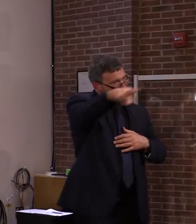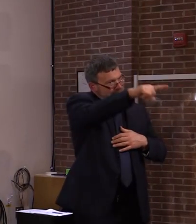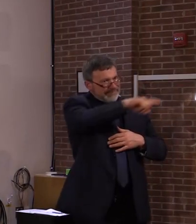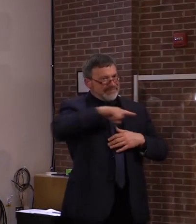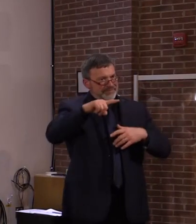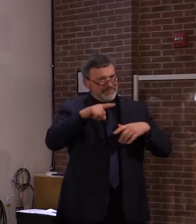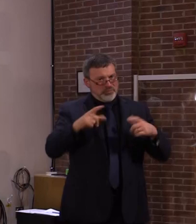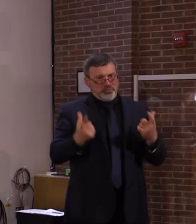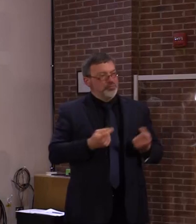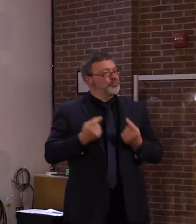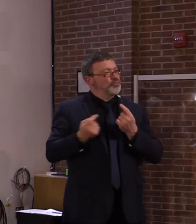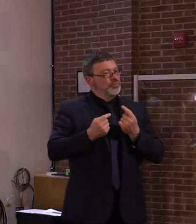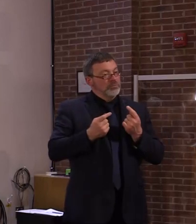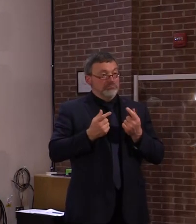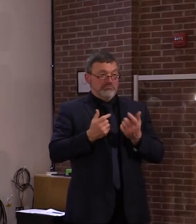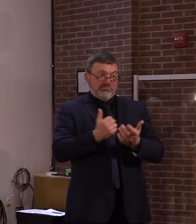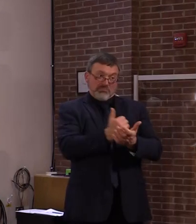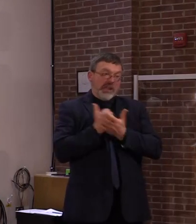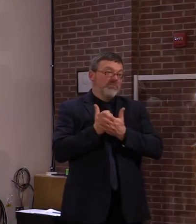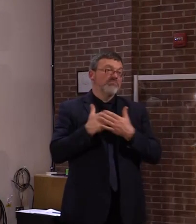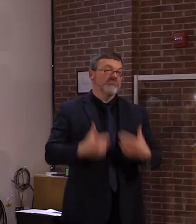theme, protecting the vulnerable.